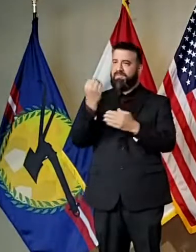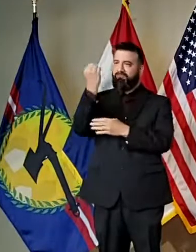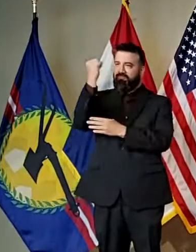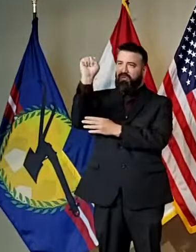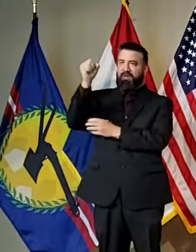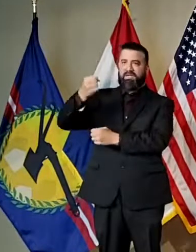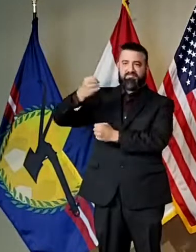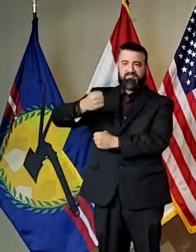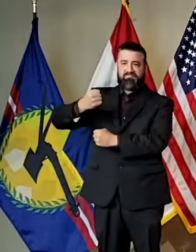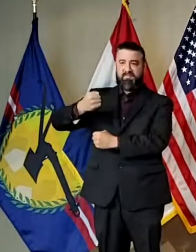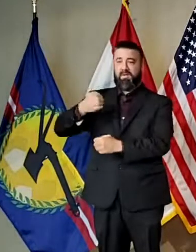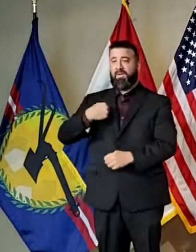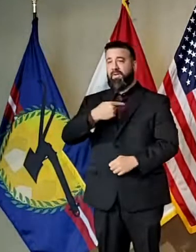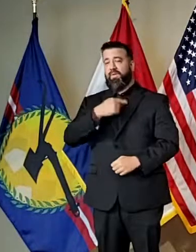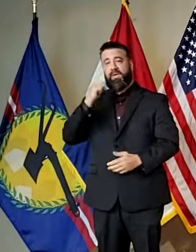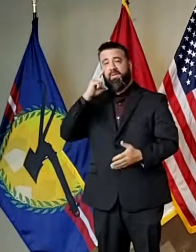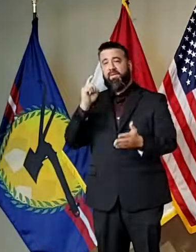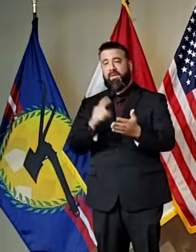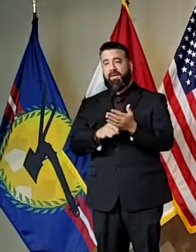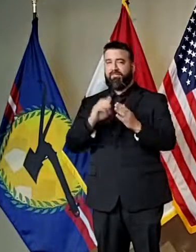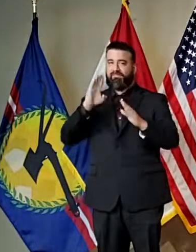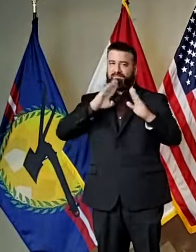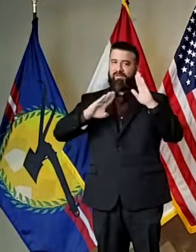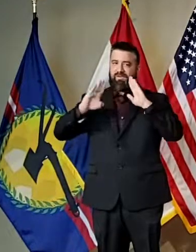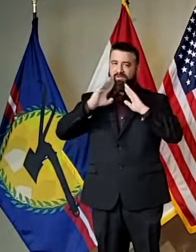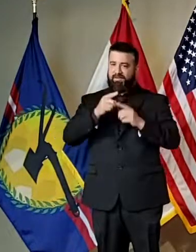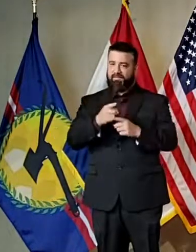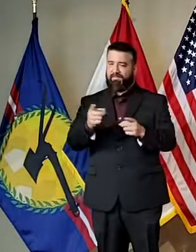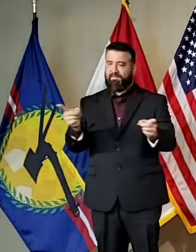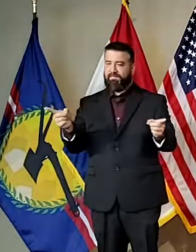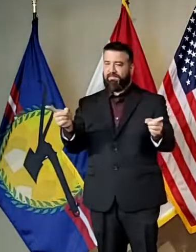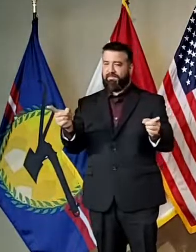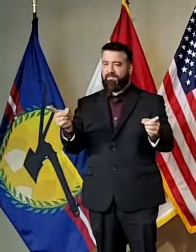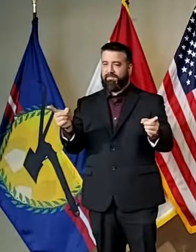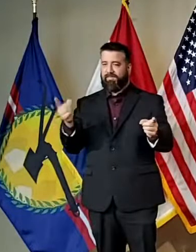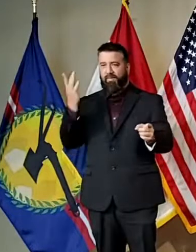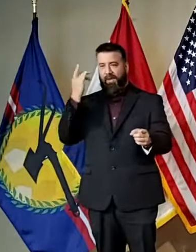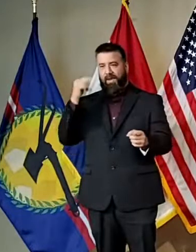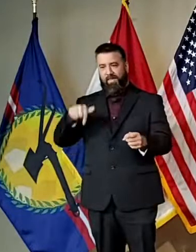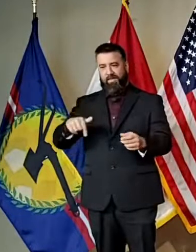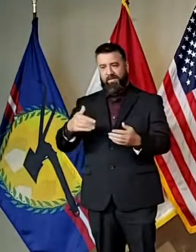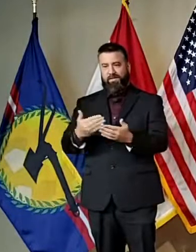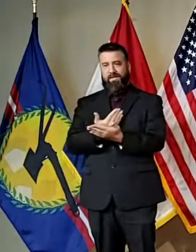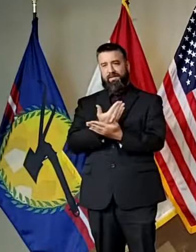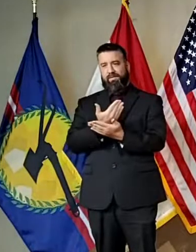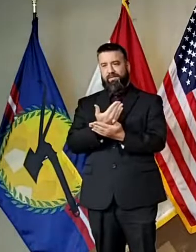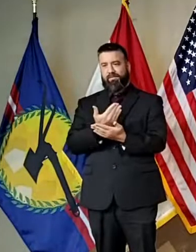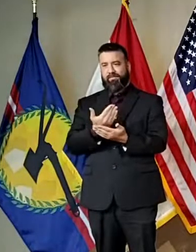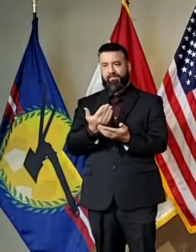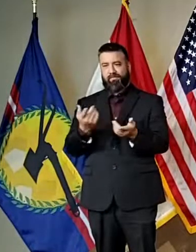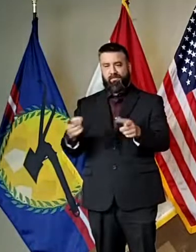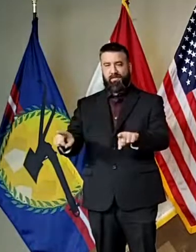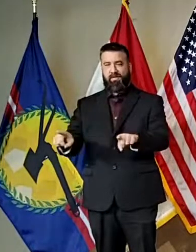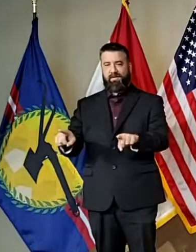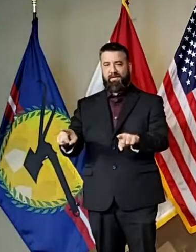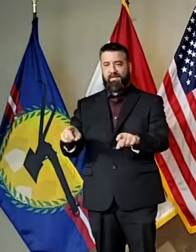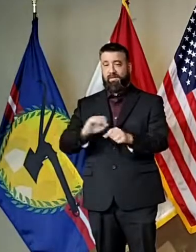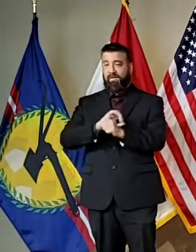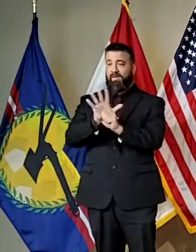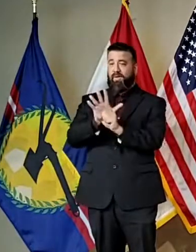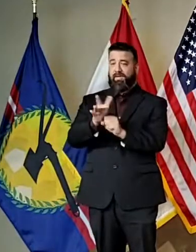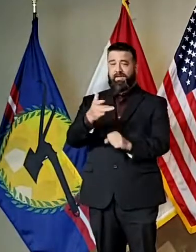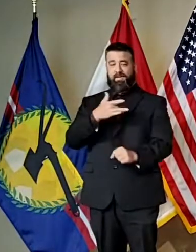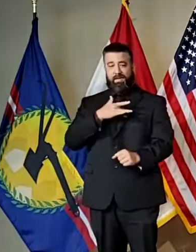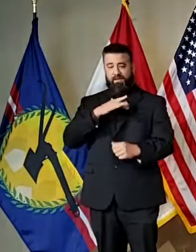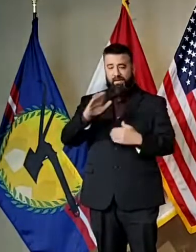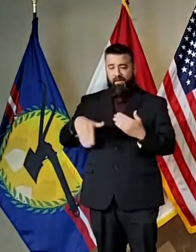respect and recognize the frustration in our community dealing with a historic event. This pandemic touches us all. We've had serious loss